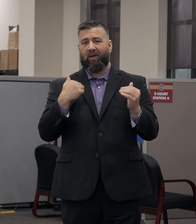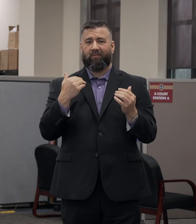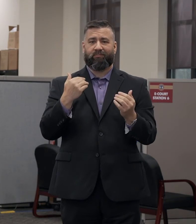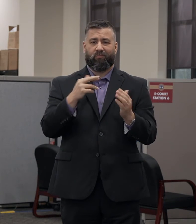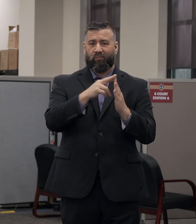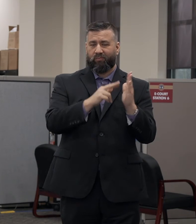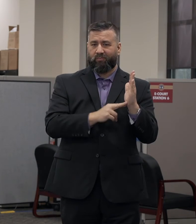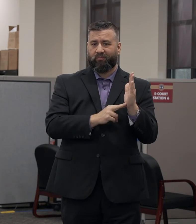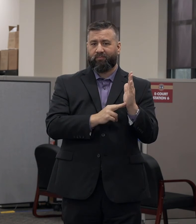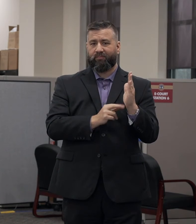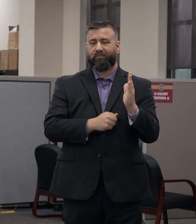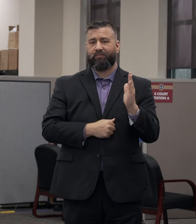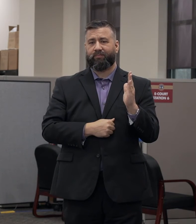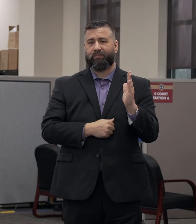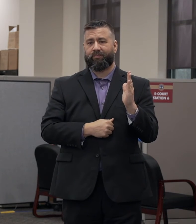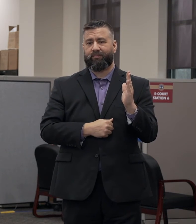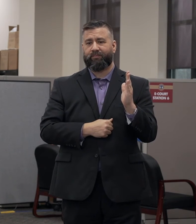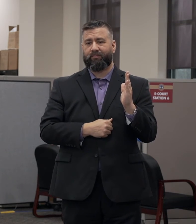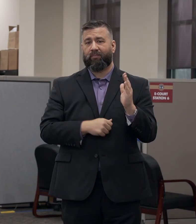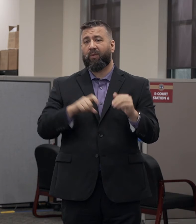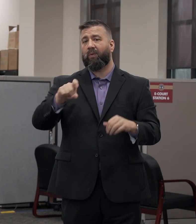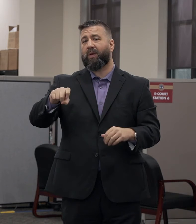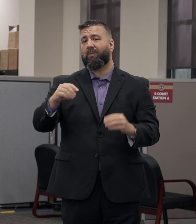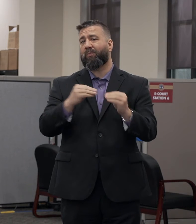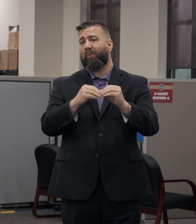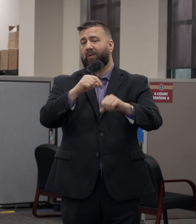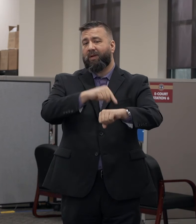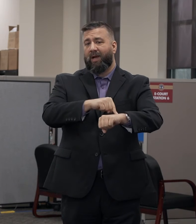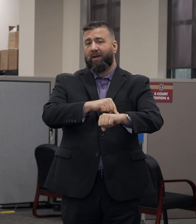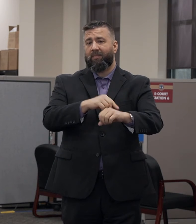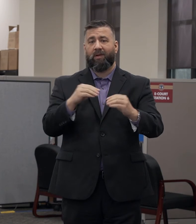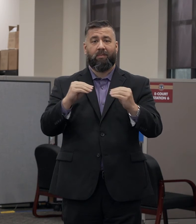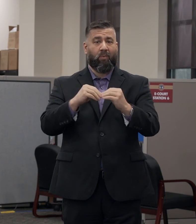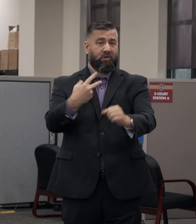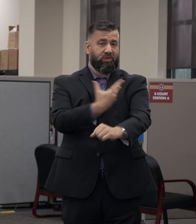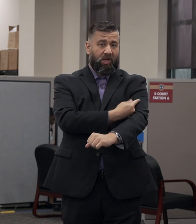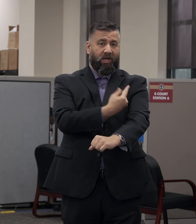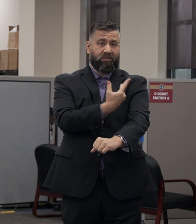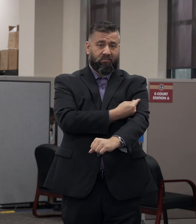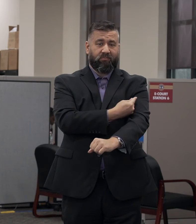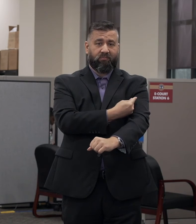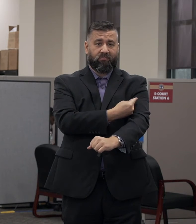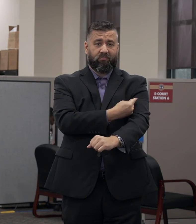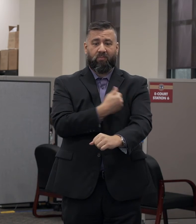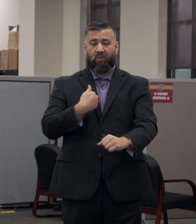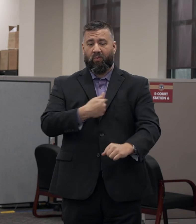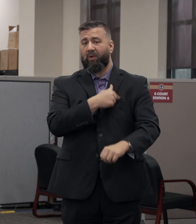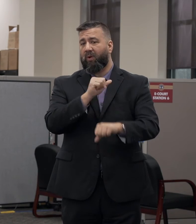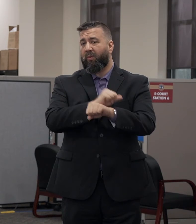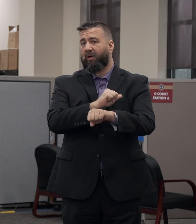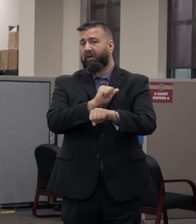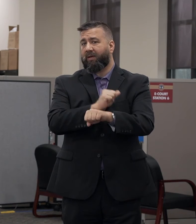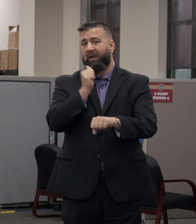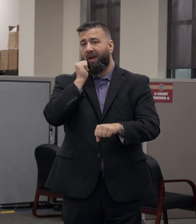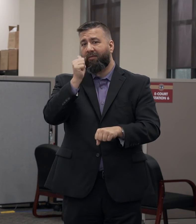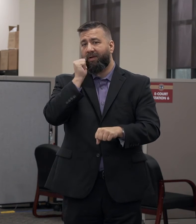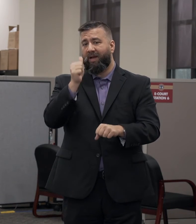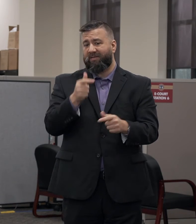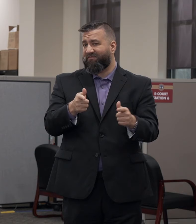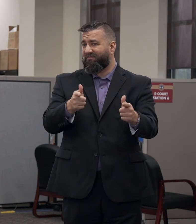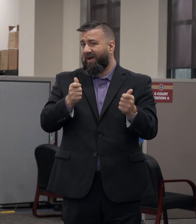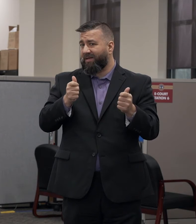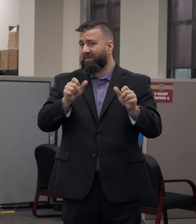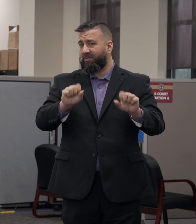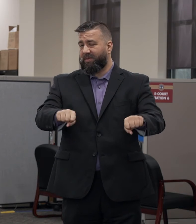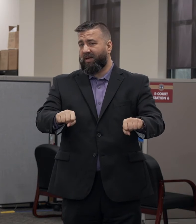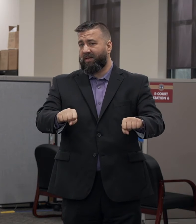than we currently have. We need more time and more shots in arms, and we're working every day as quickly as possible